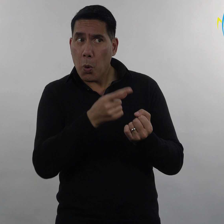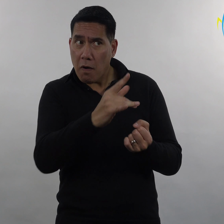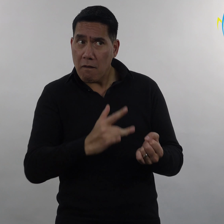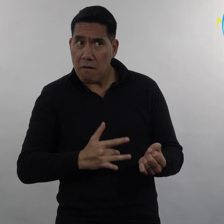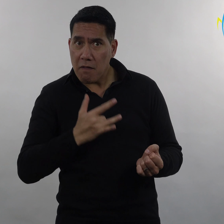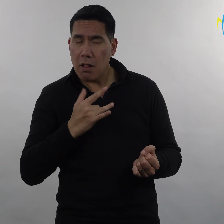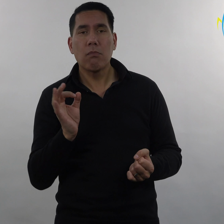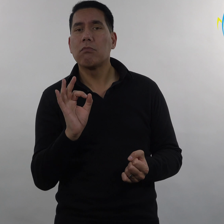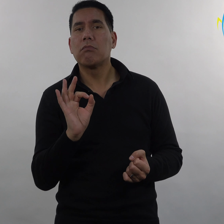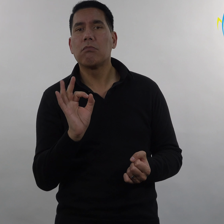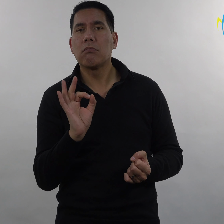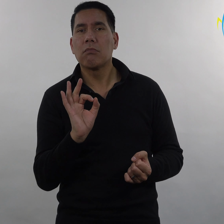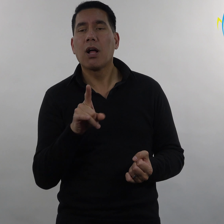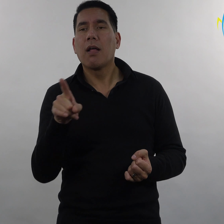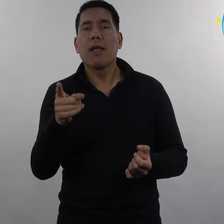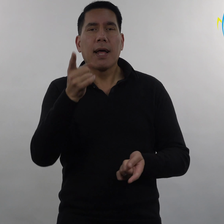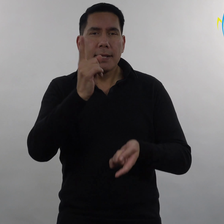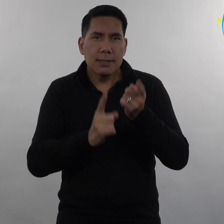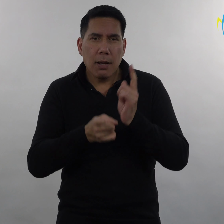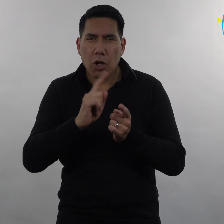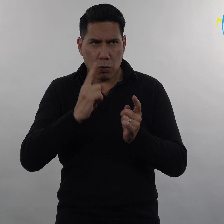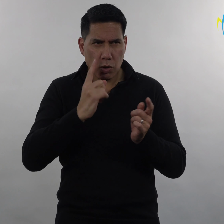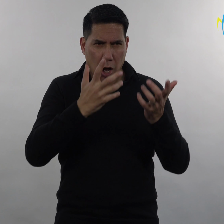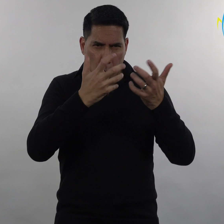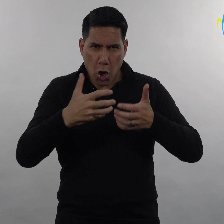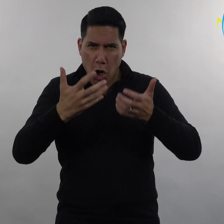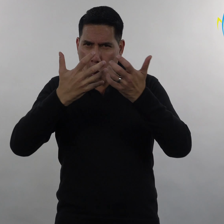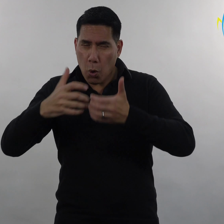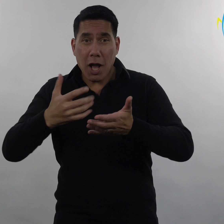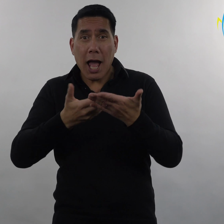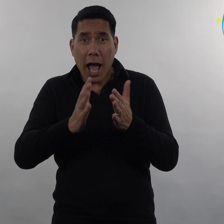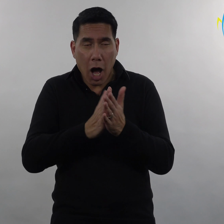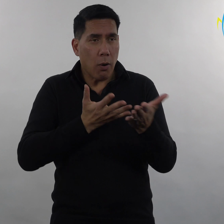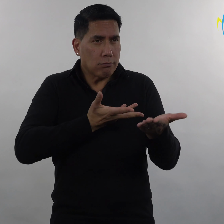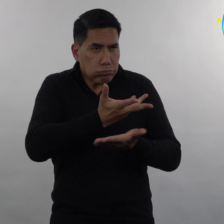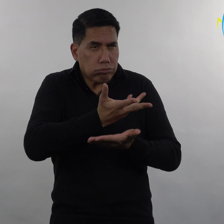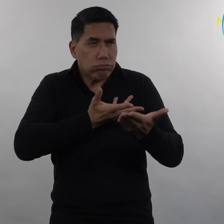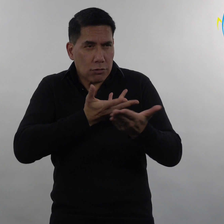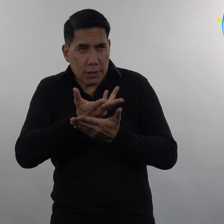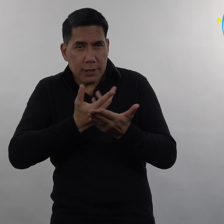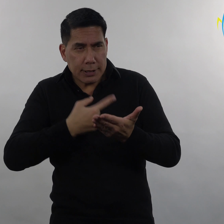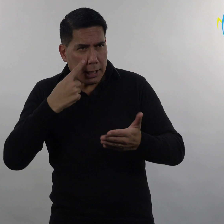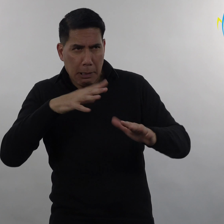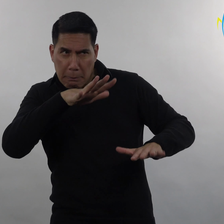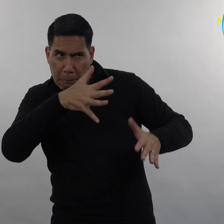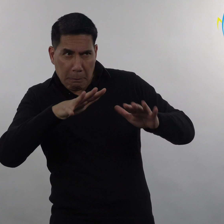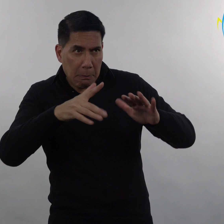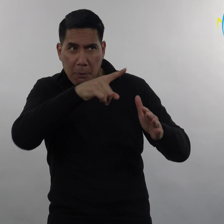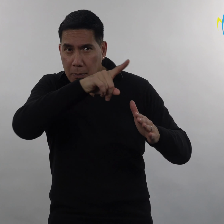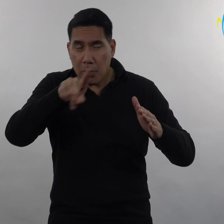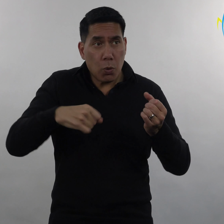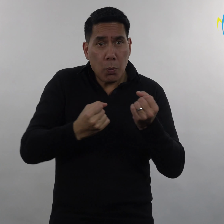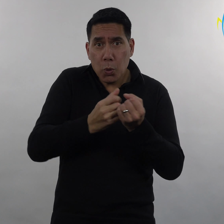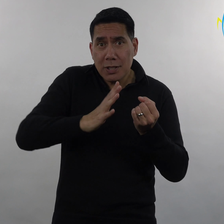supports you feel you need. They will often work this out indirectly based on your level of functioning, support needs